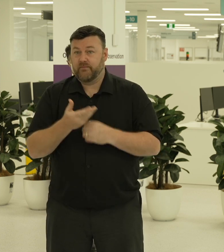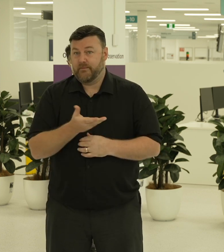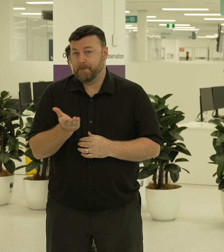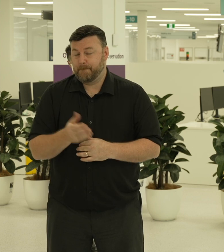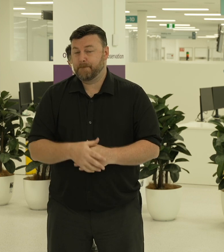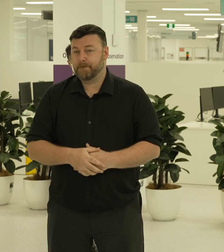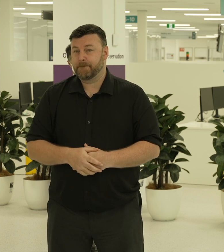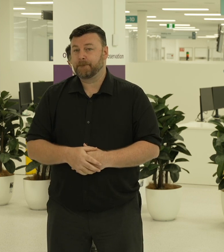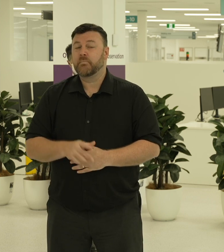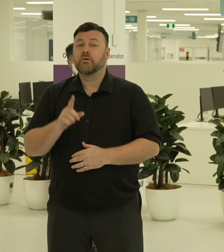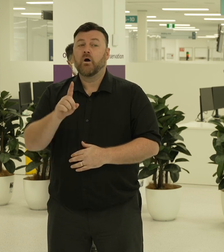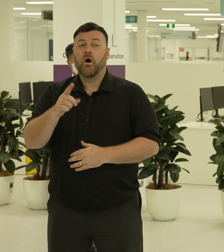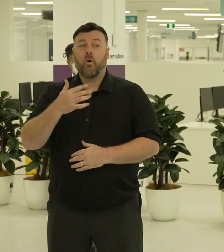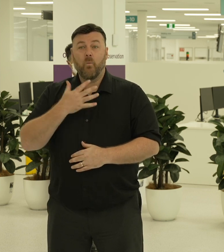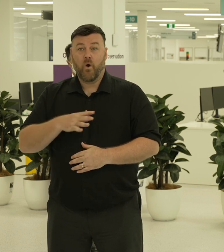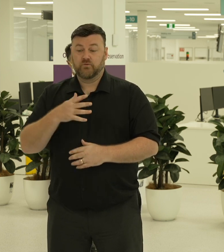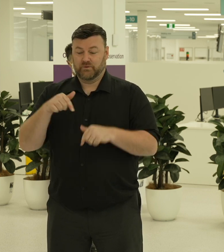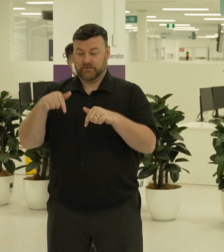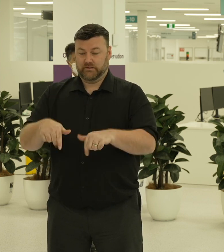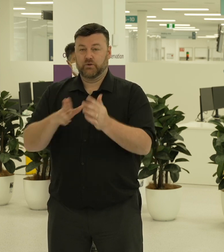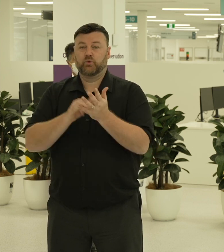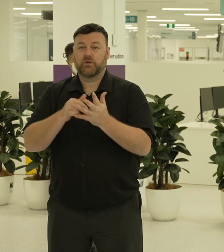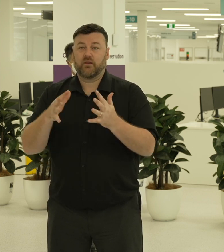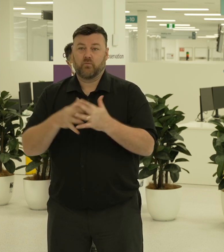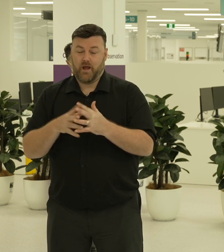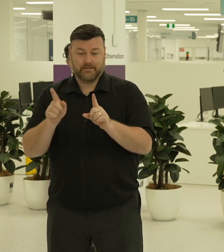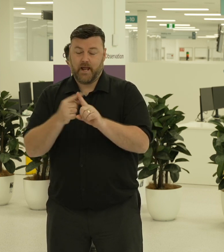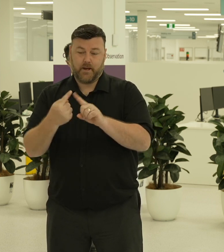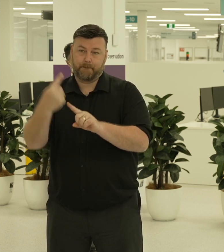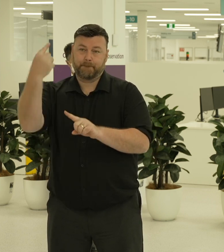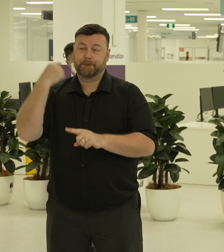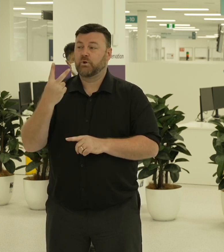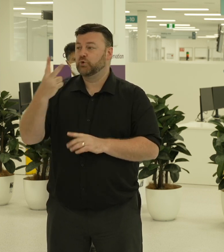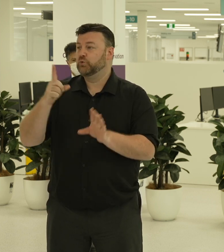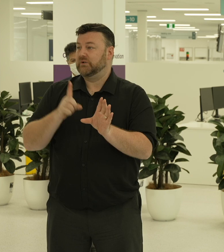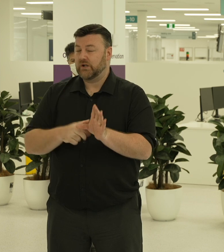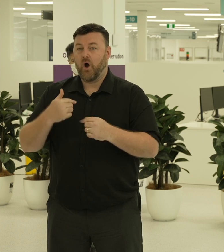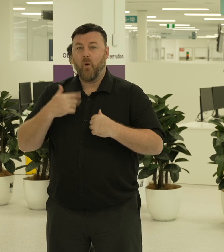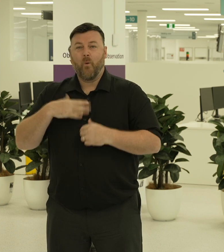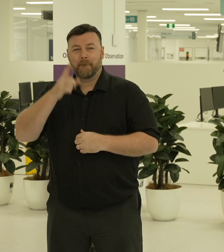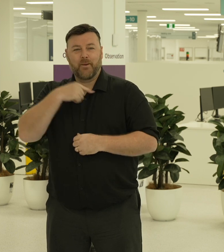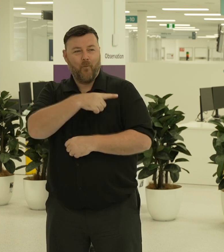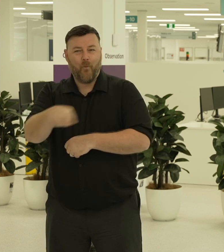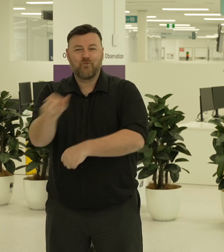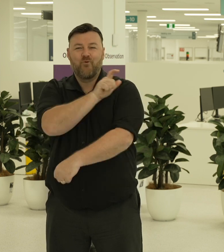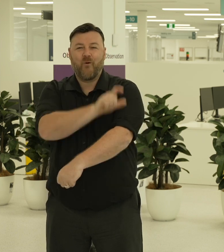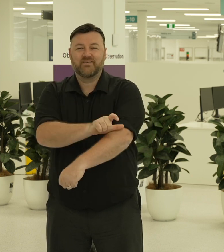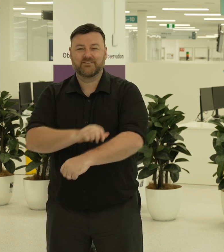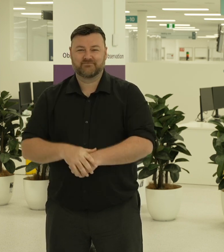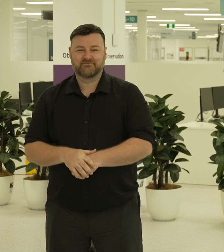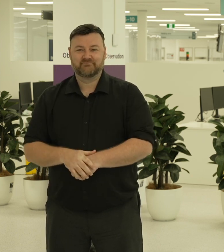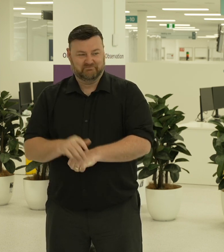of time. But what I want to see in our state, as I've seen over the last 2 years, is confidence returning, and confidence has returned.